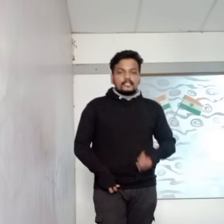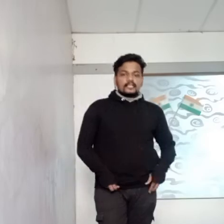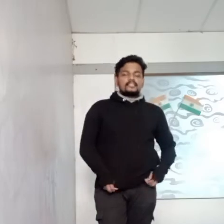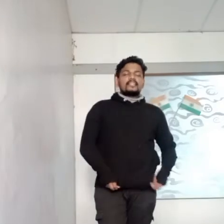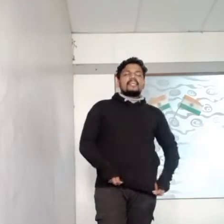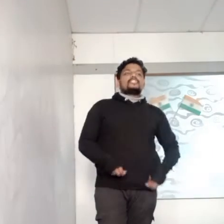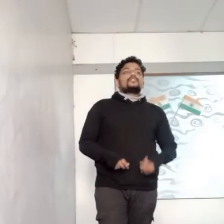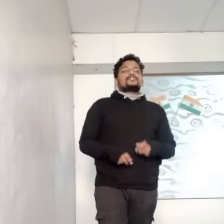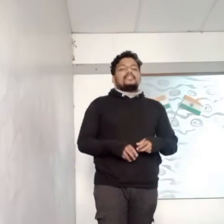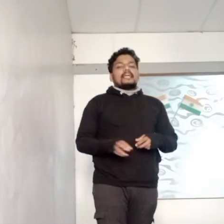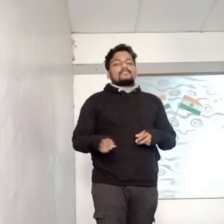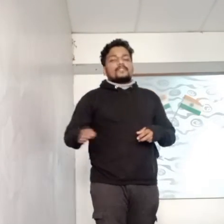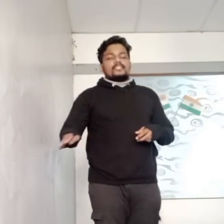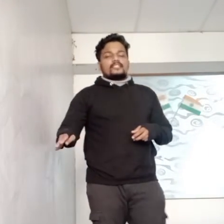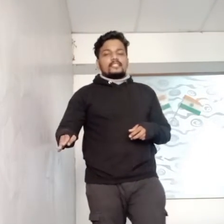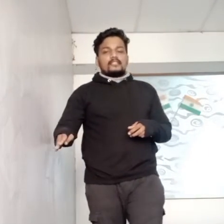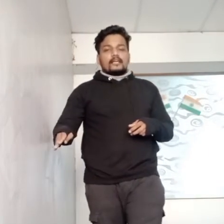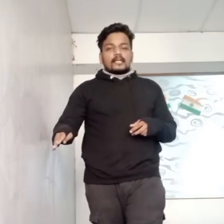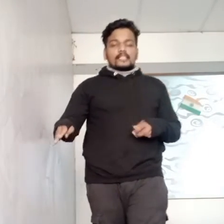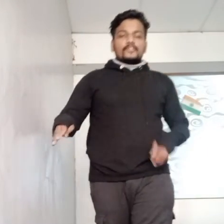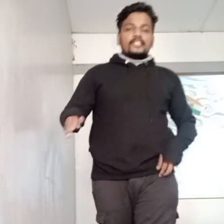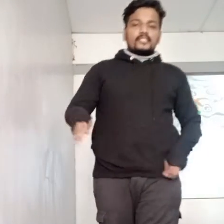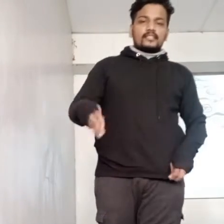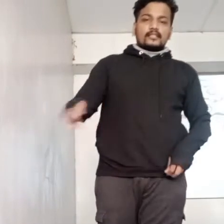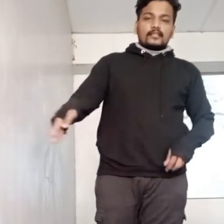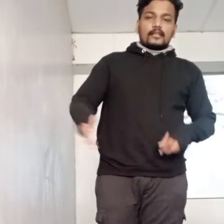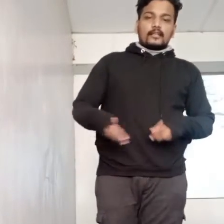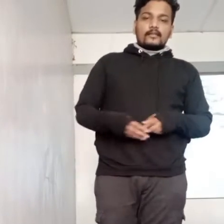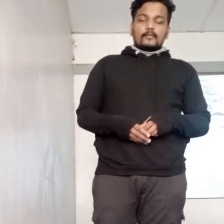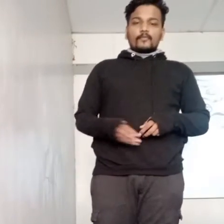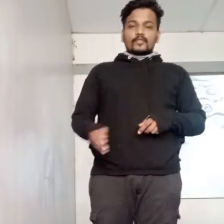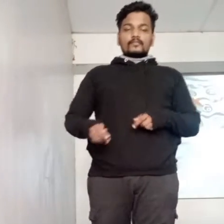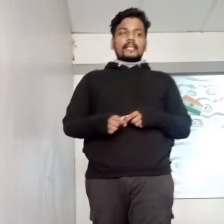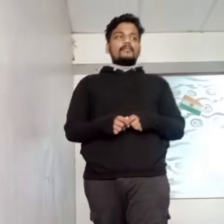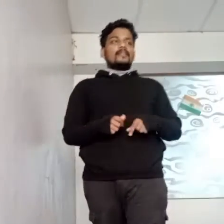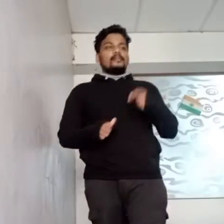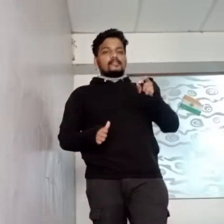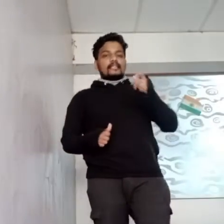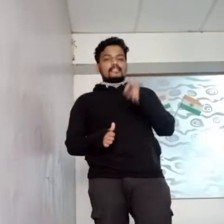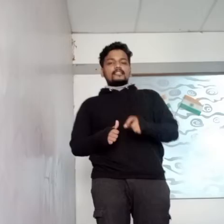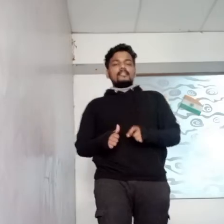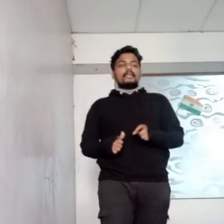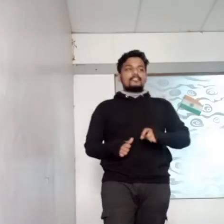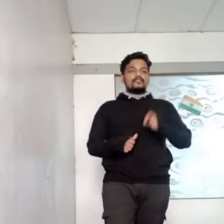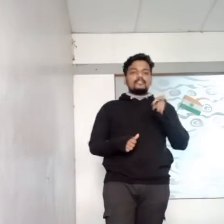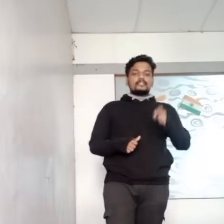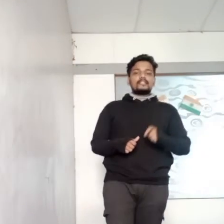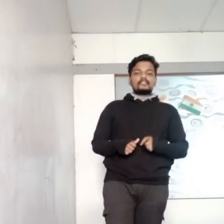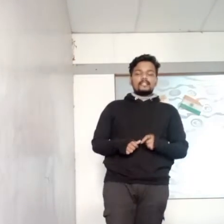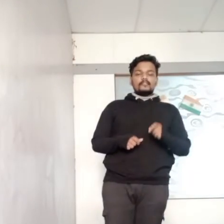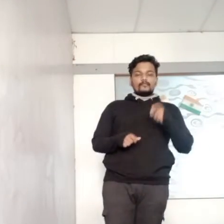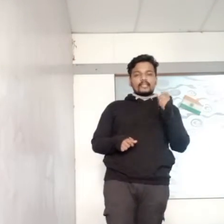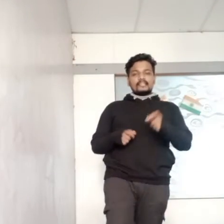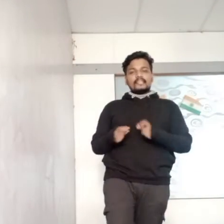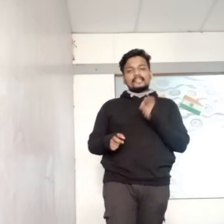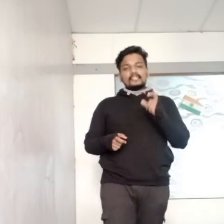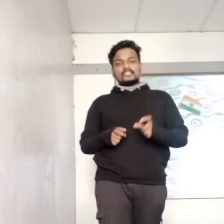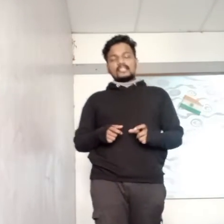single thread execution. As we seen, as we discussed before some time, that is the actual single thread. We are creating a single